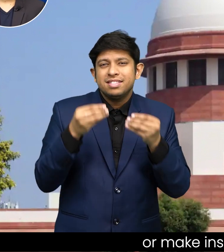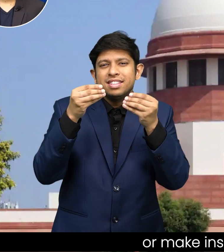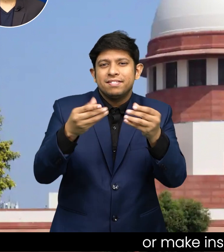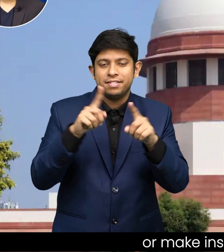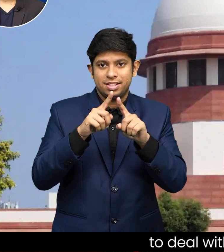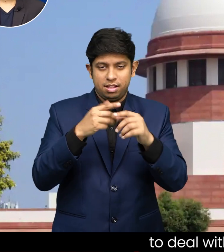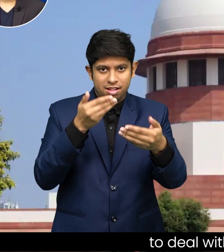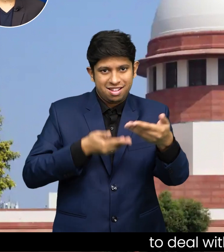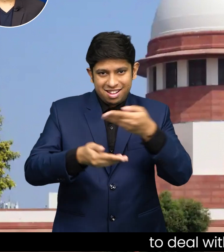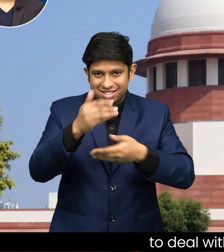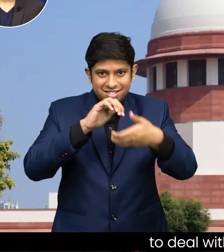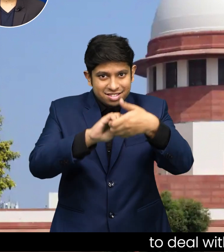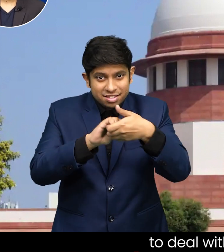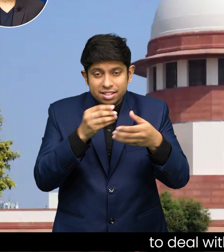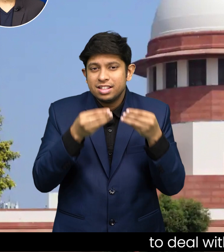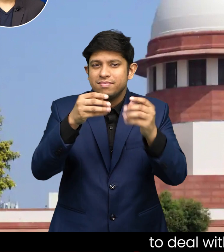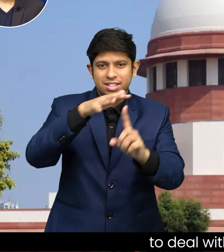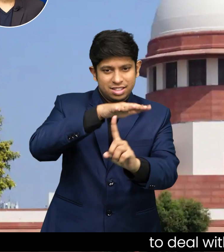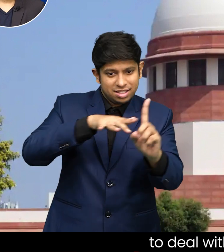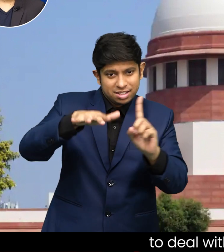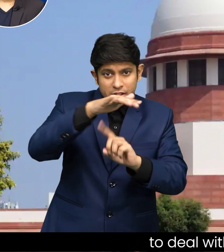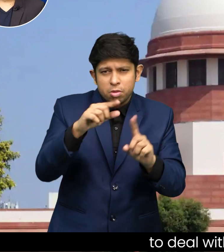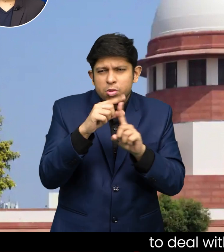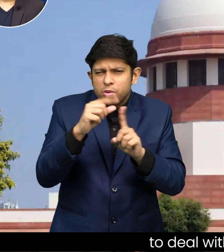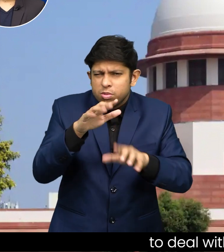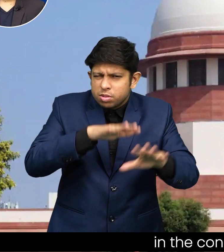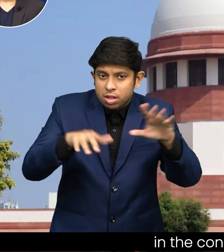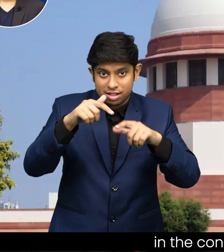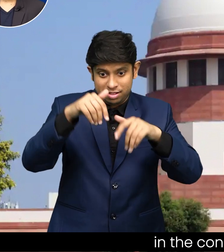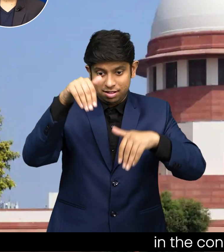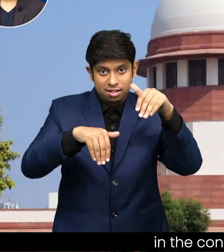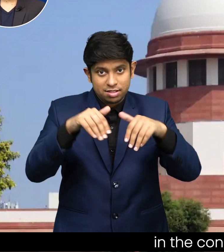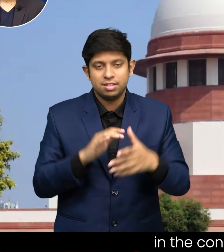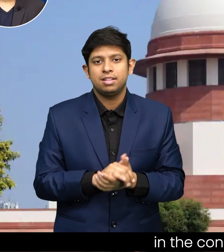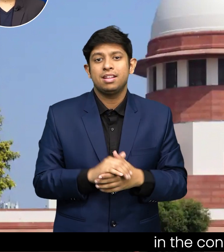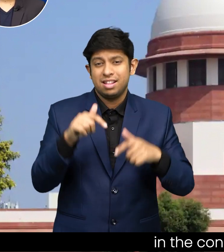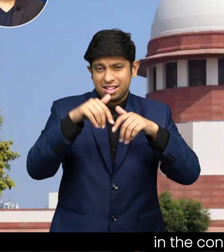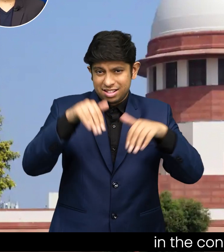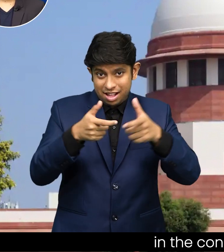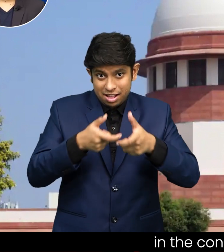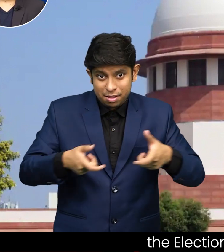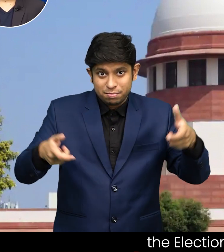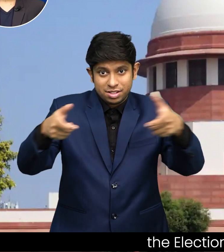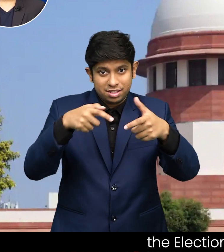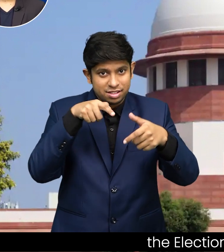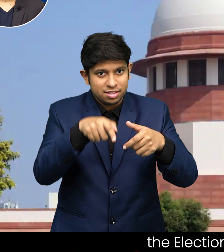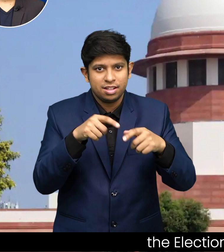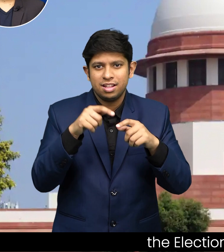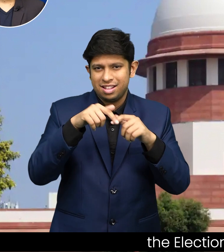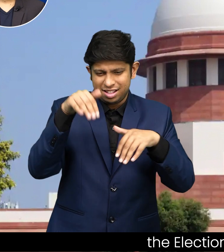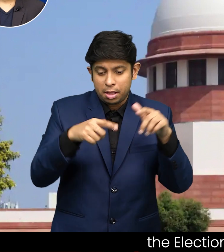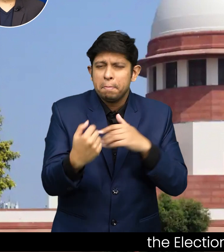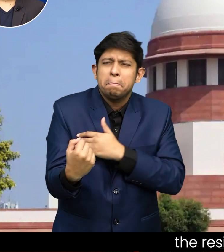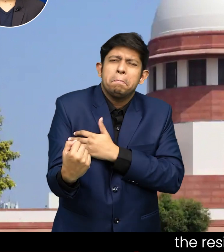insufficient provisions to deal with a given situation in the conduct of elections, the Election